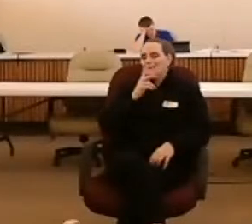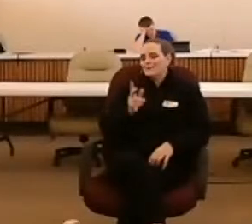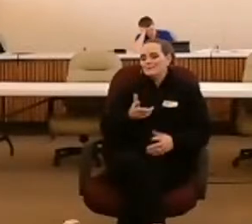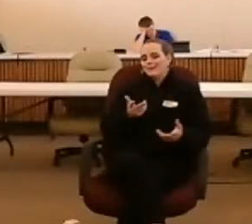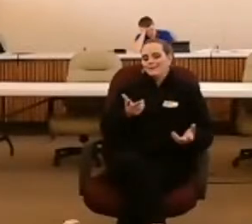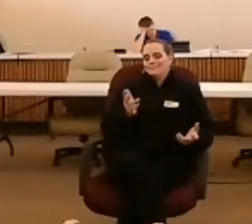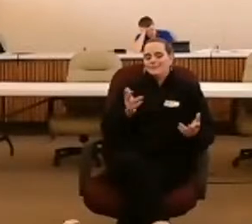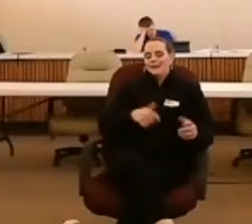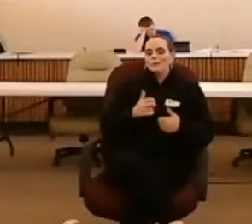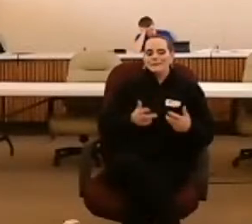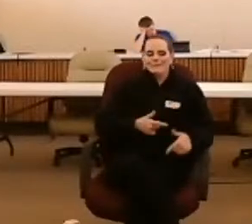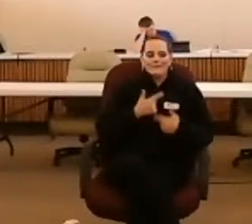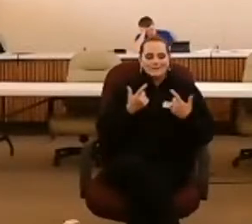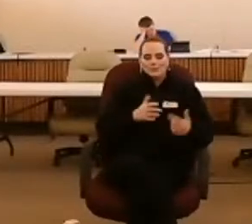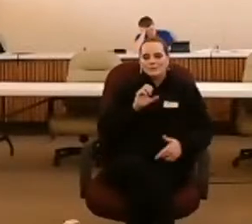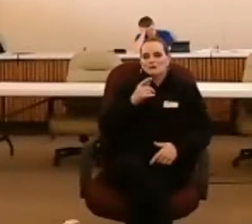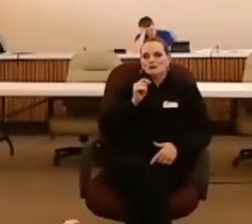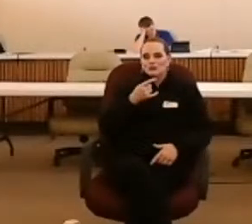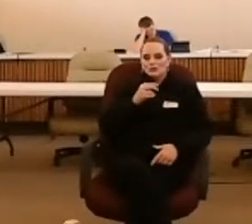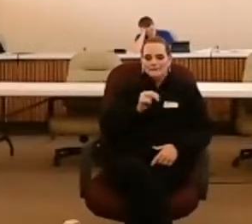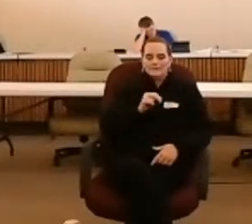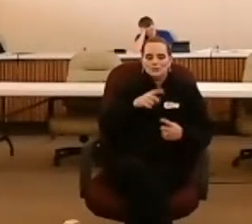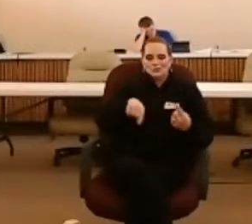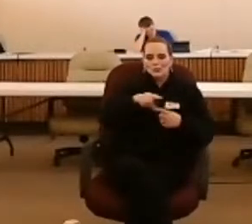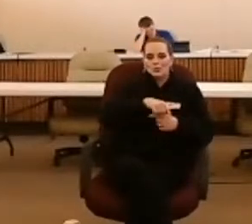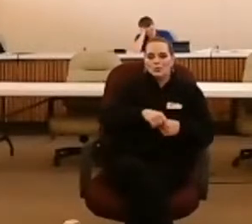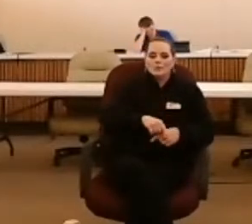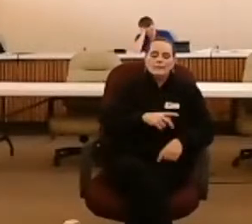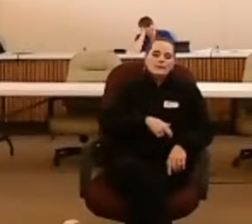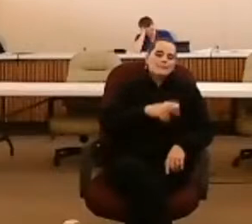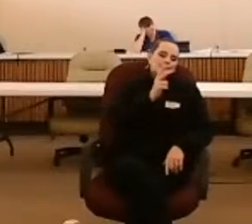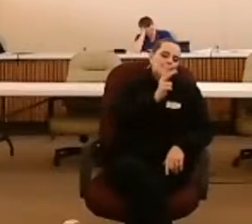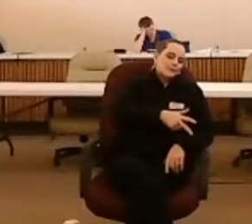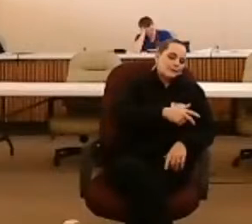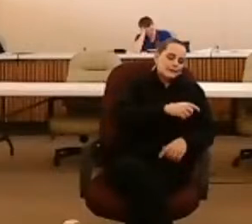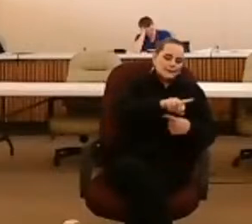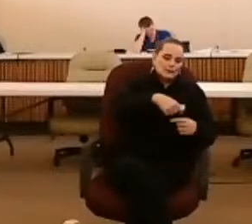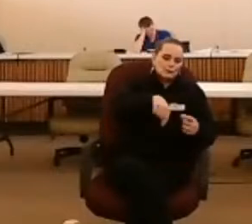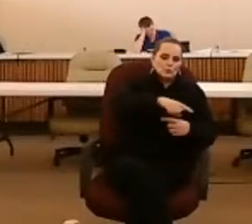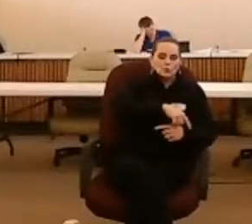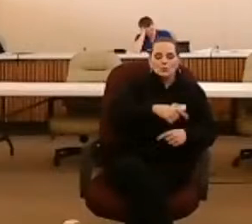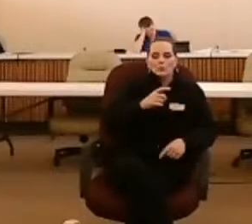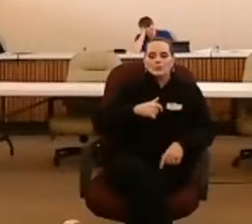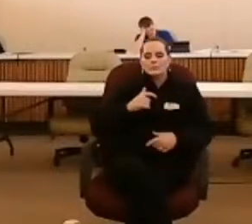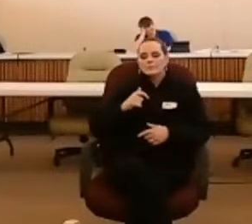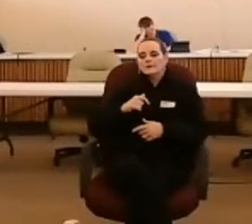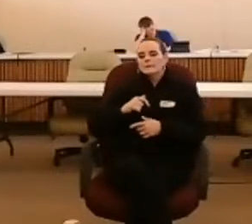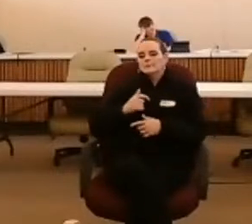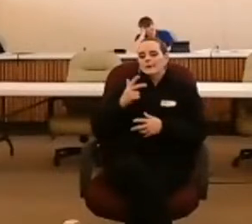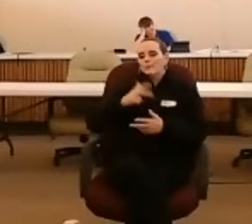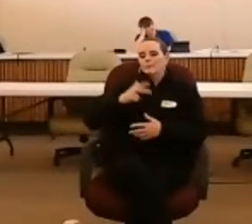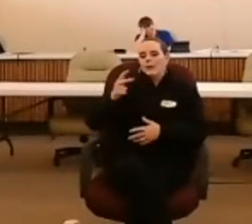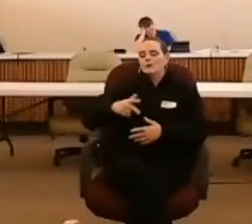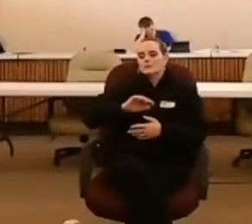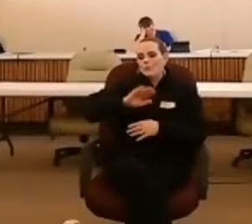abuses Right. parking or parking in the circle or parking overnight or anything like that. No big vehicles.